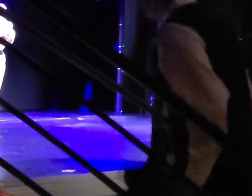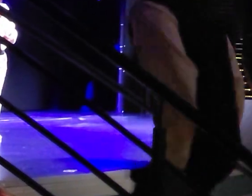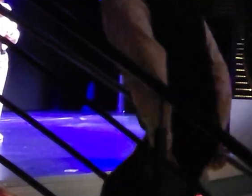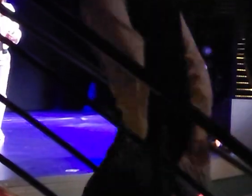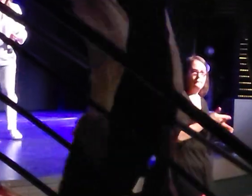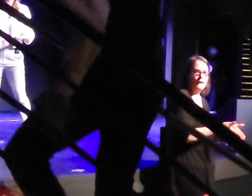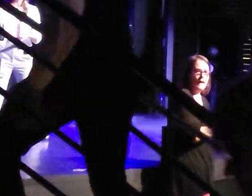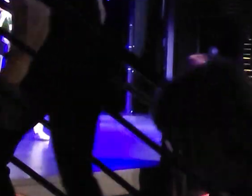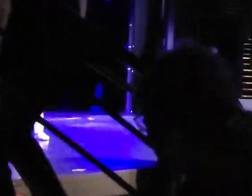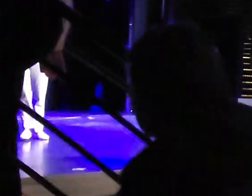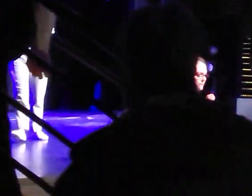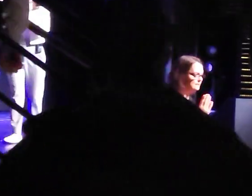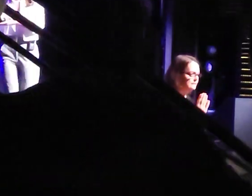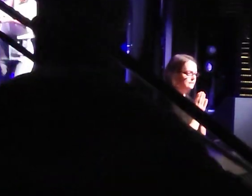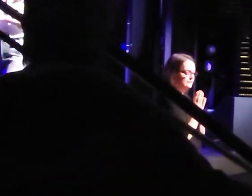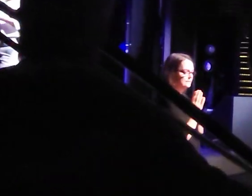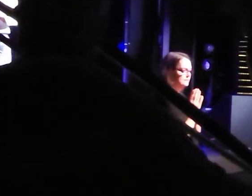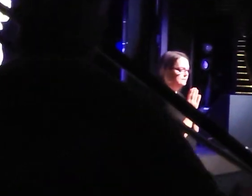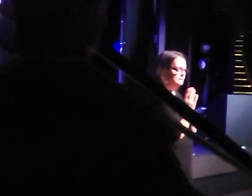this.